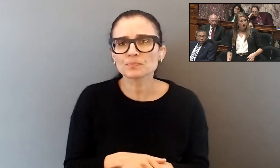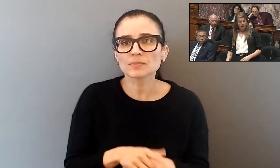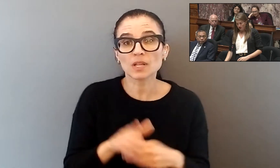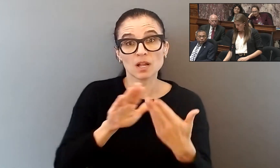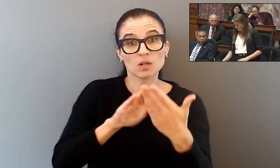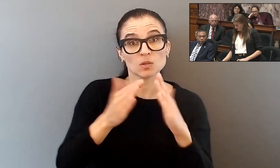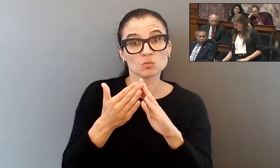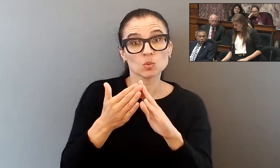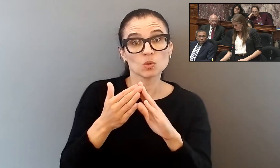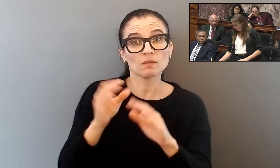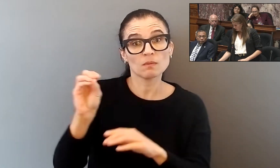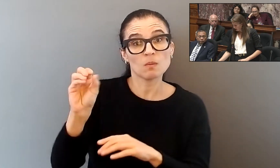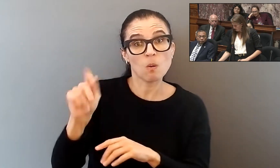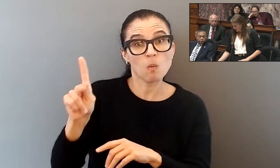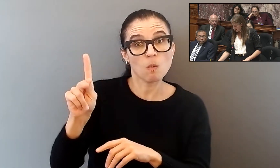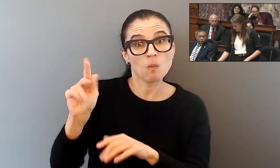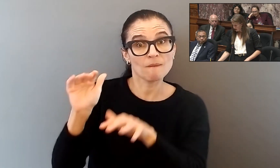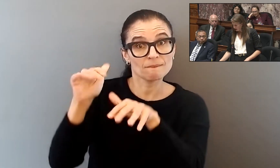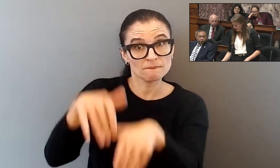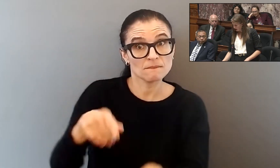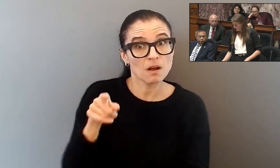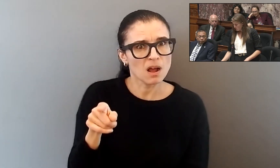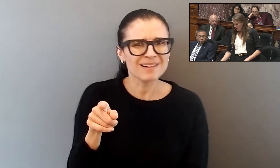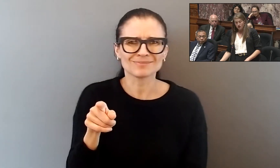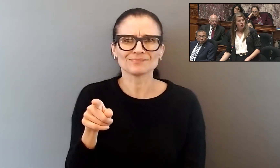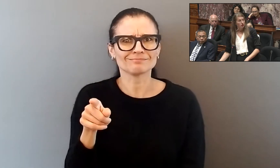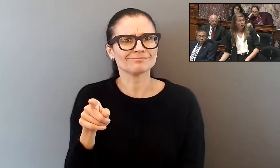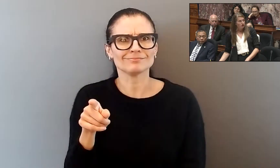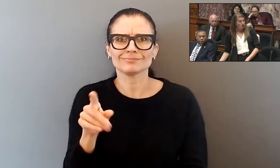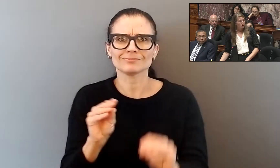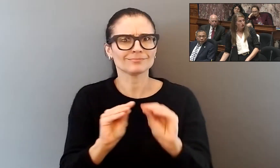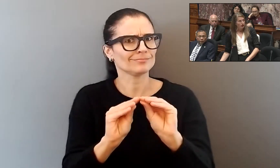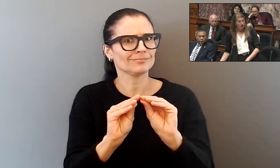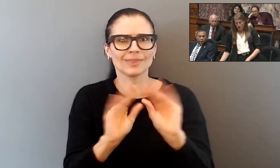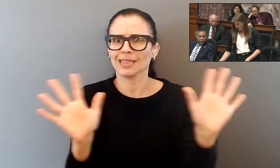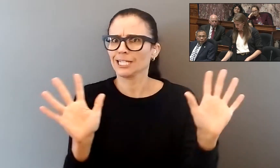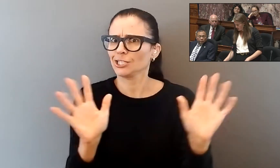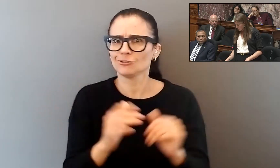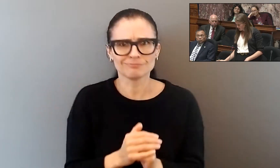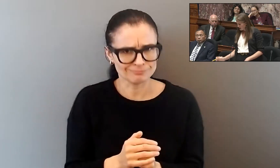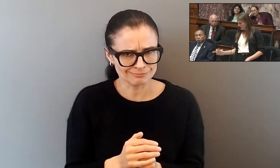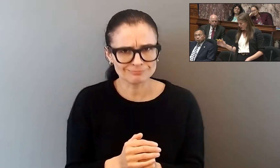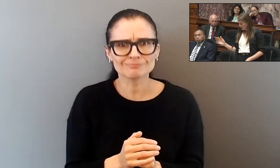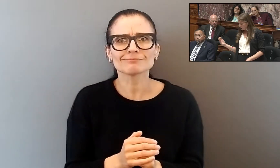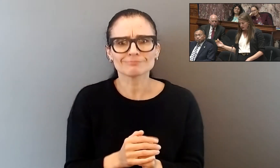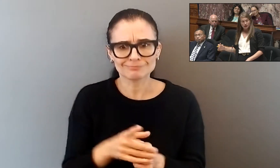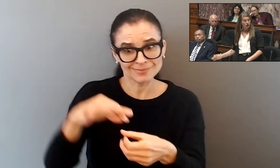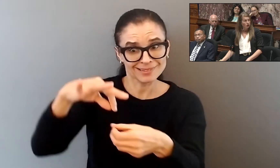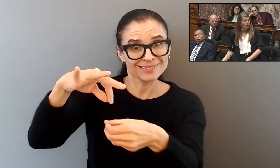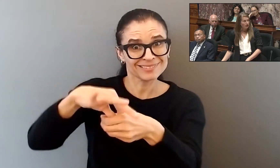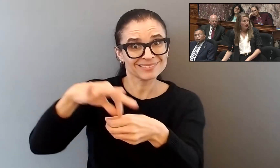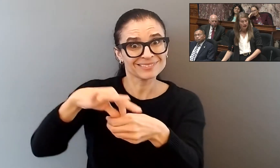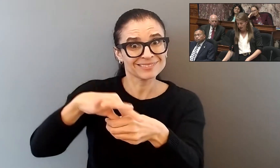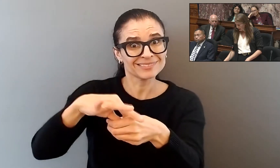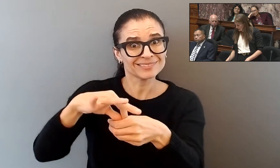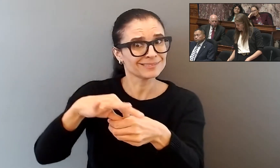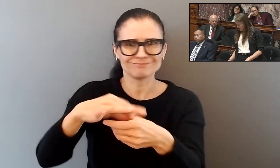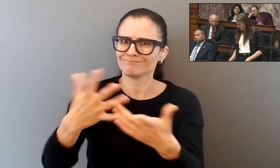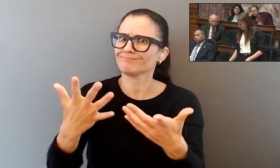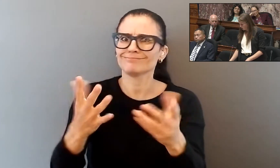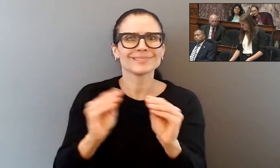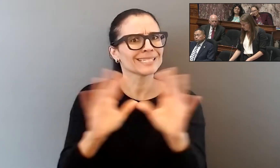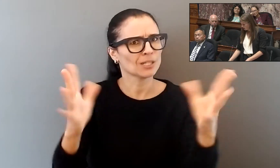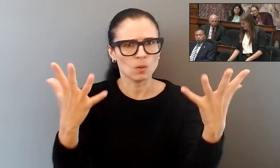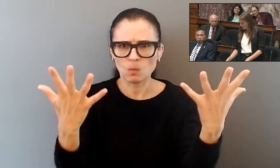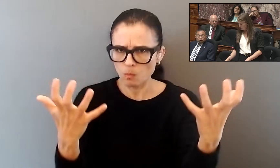through a local referendum that they want to move forward with incorporation. This decision will be led